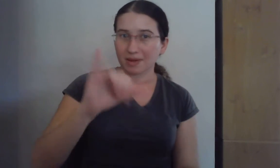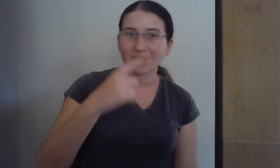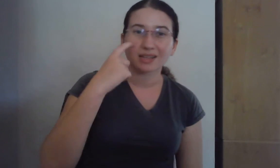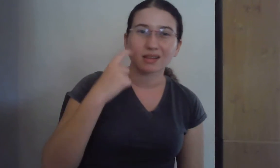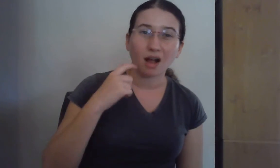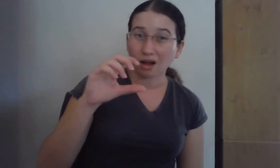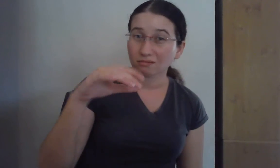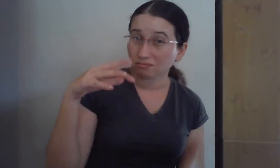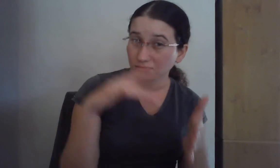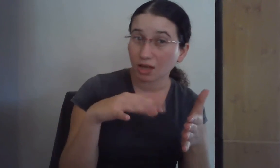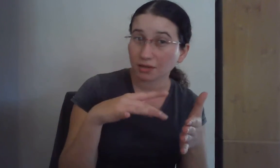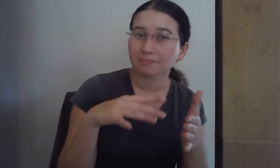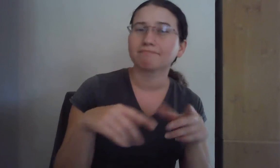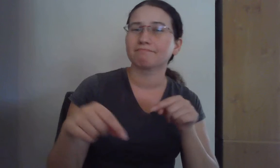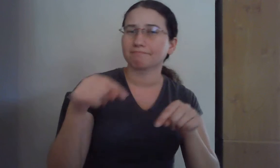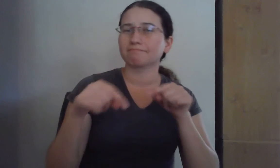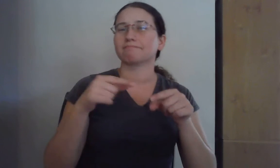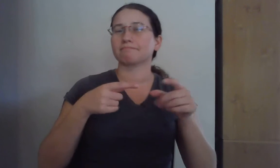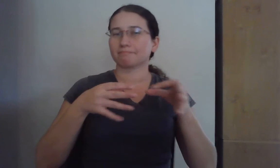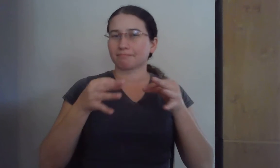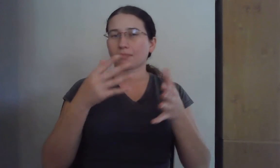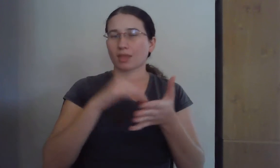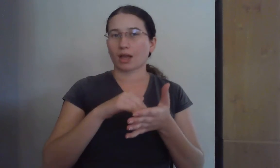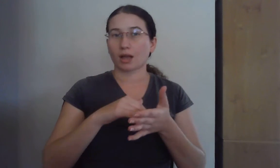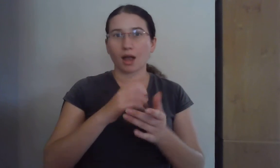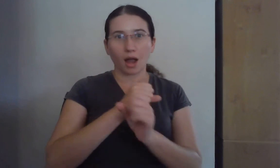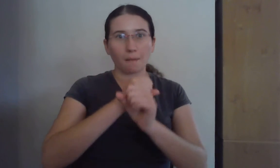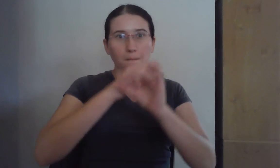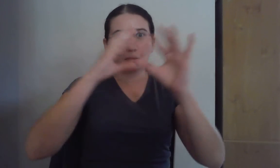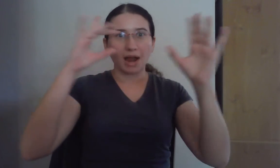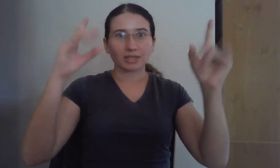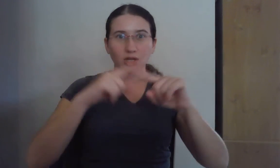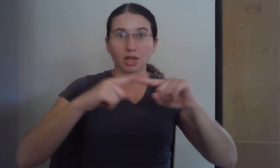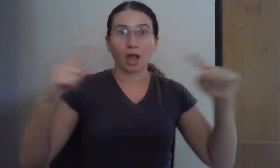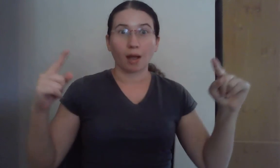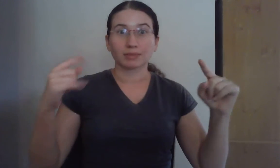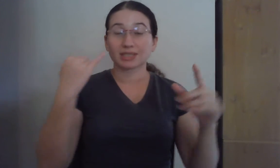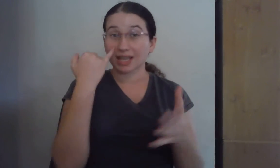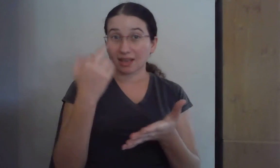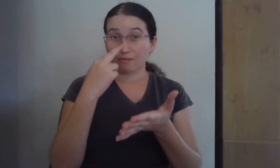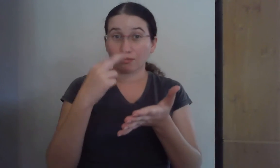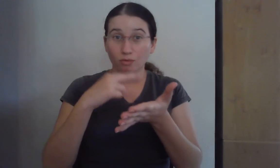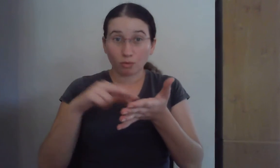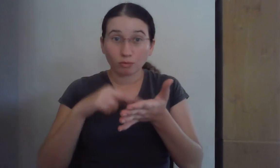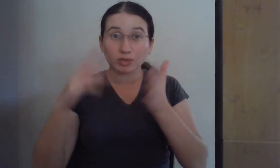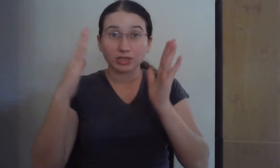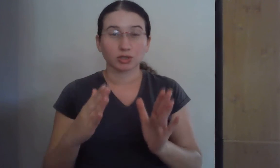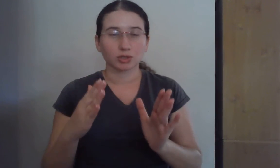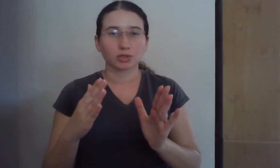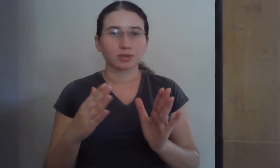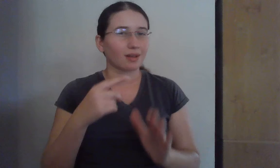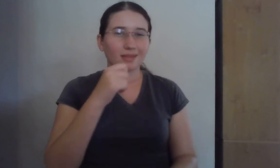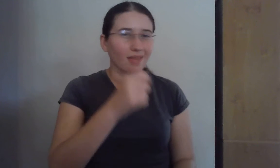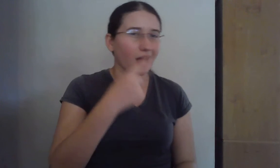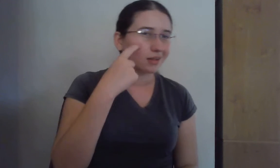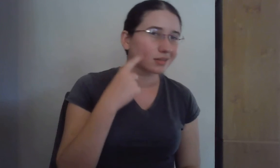moment. Imagine the opposite. Imagine the researchers place something on the participants' faces that leads them to believe